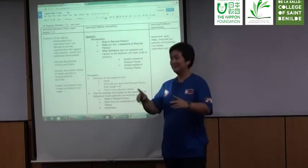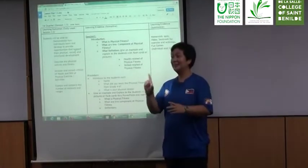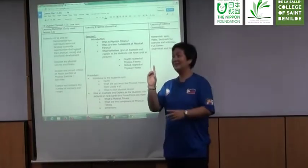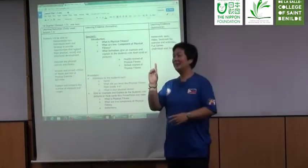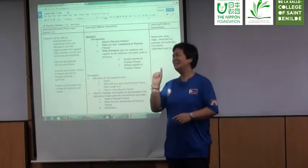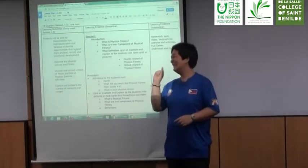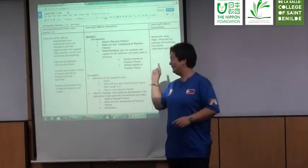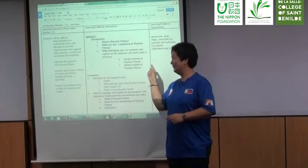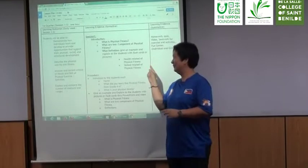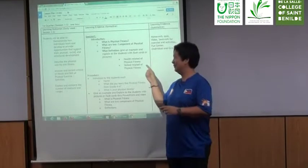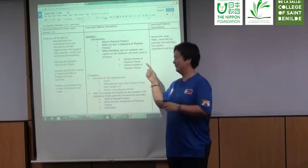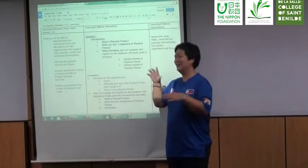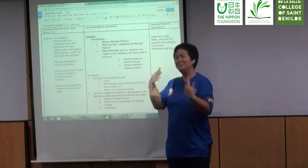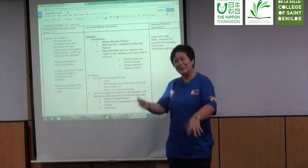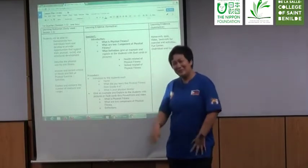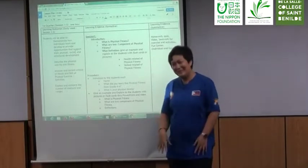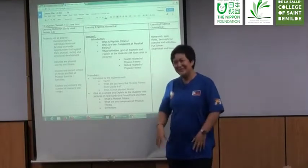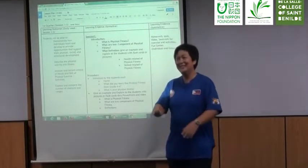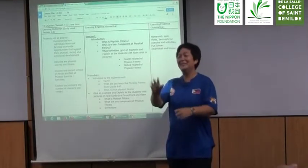Okay.